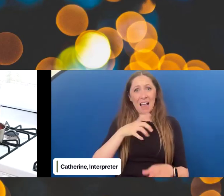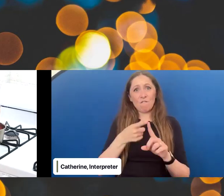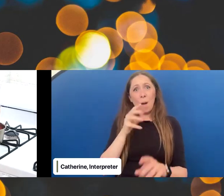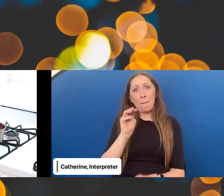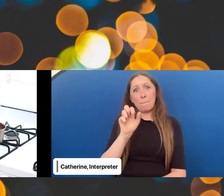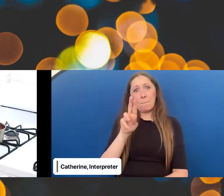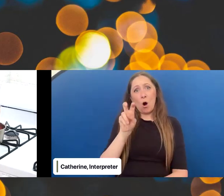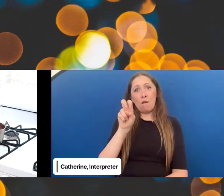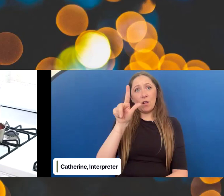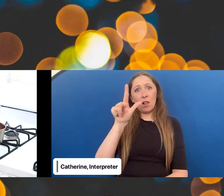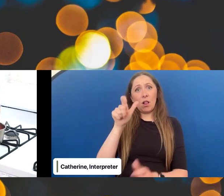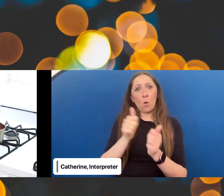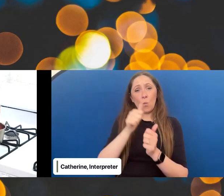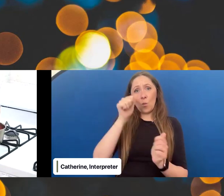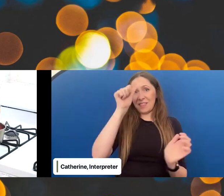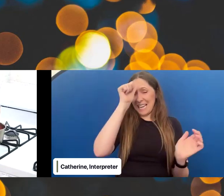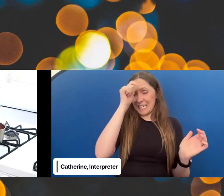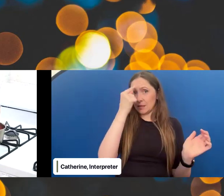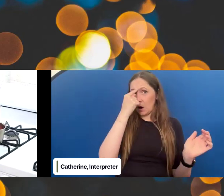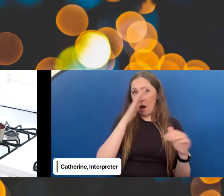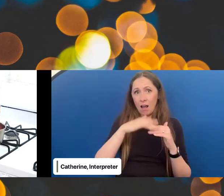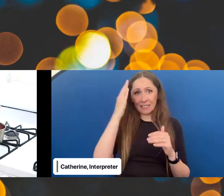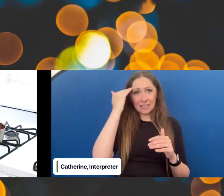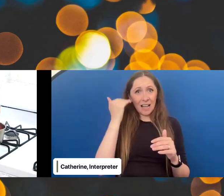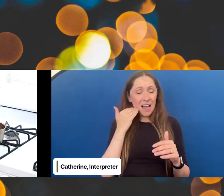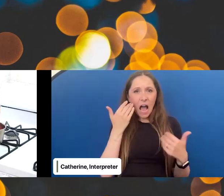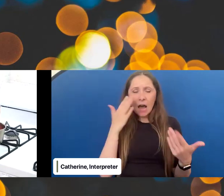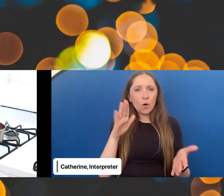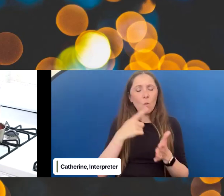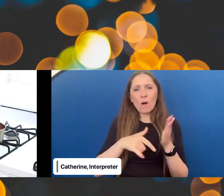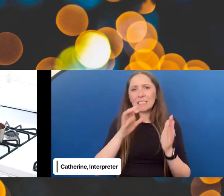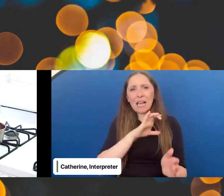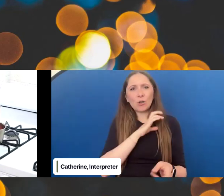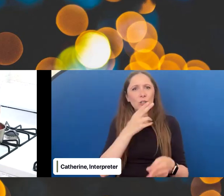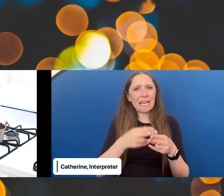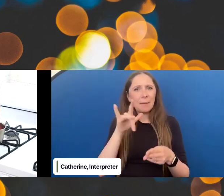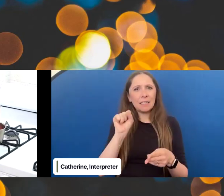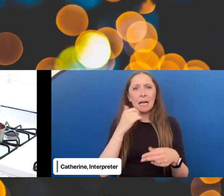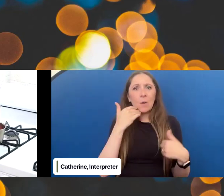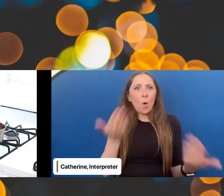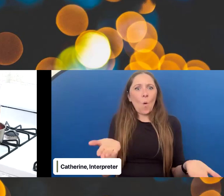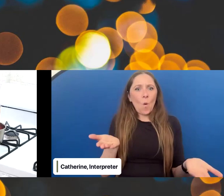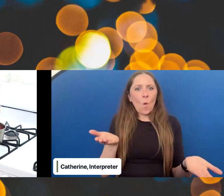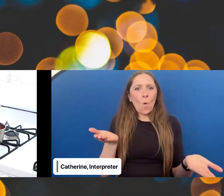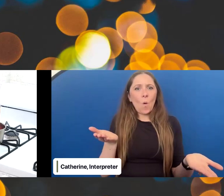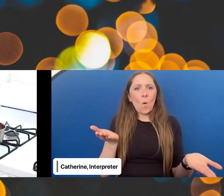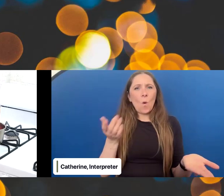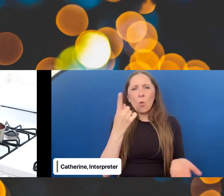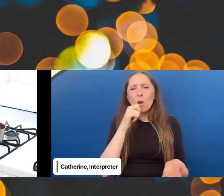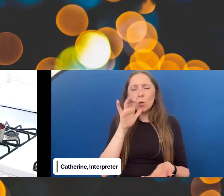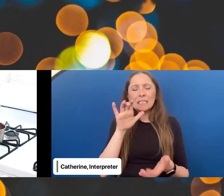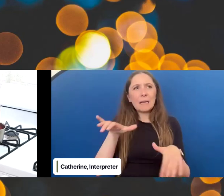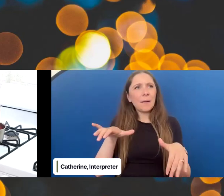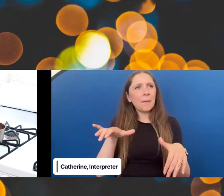the Indian duck on his head? I don't know what his character's name is. The guy was married to